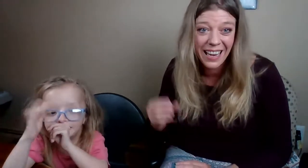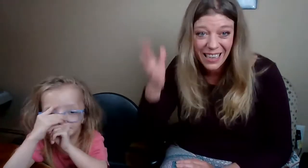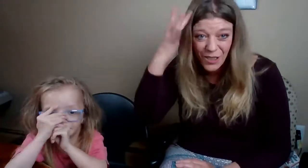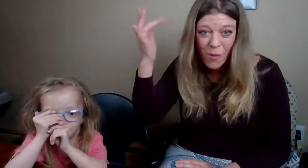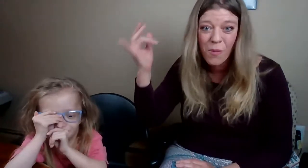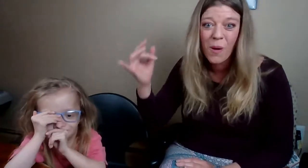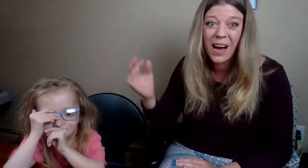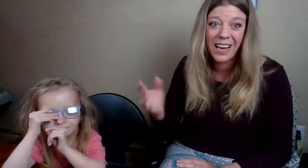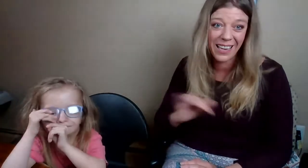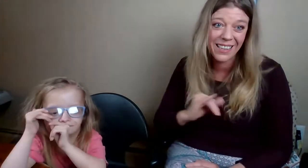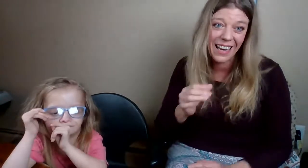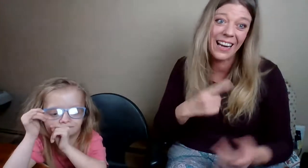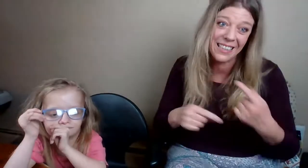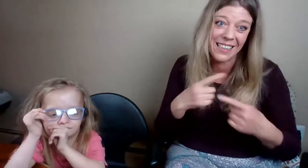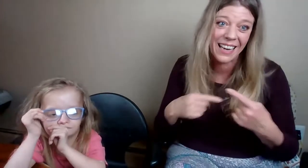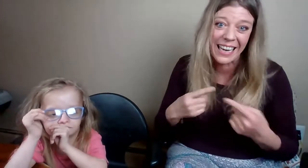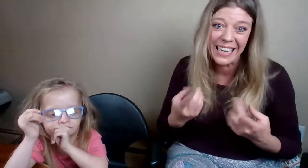and why I signed.